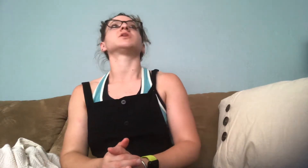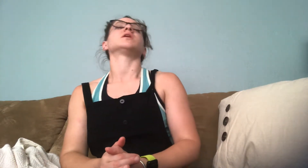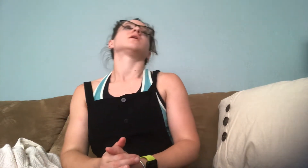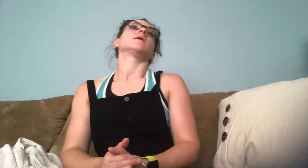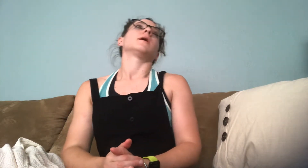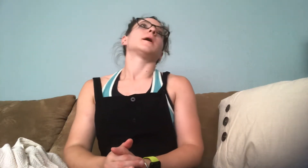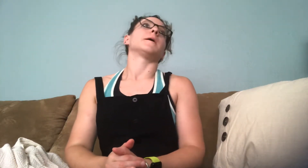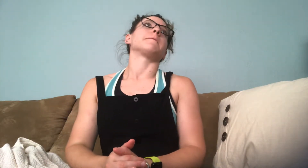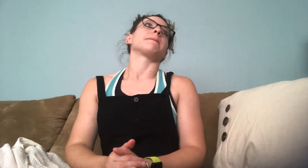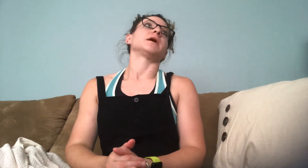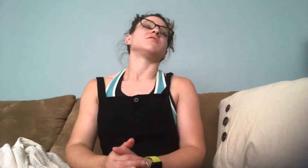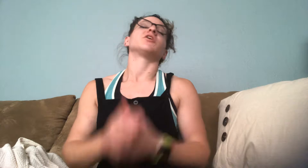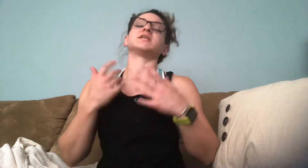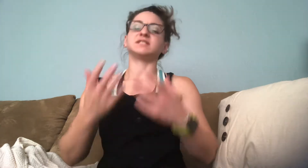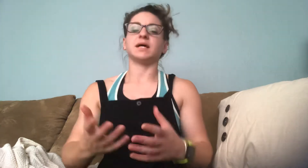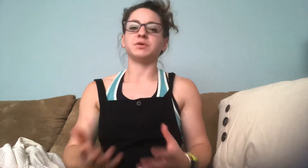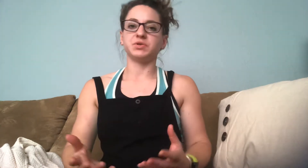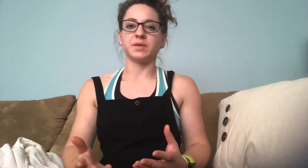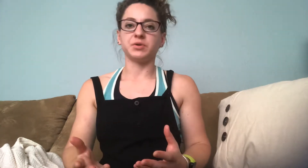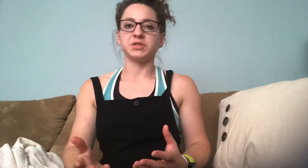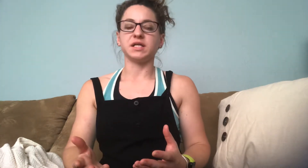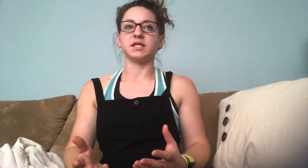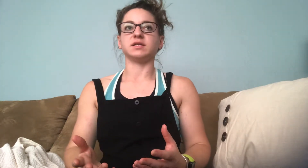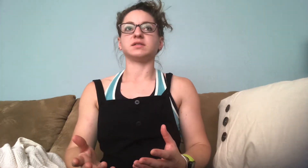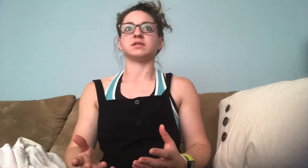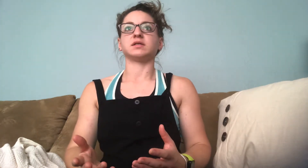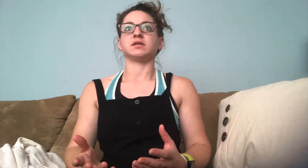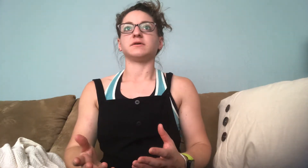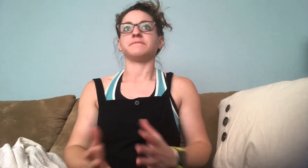English, and you've already established who that person is,